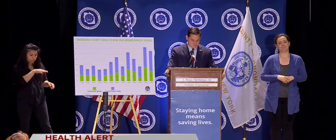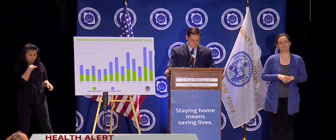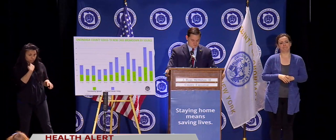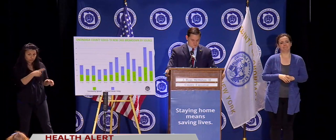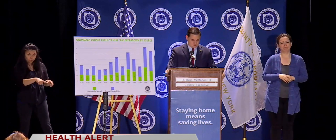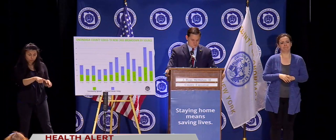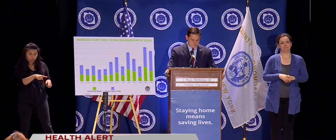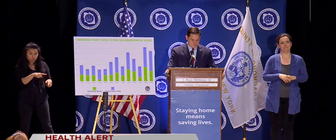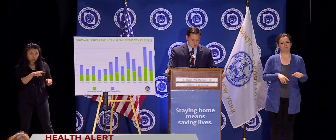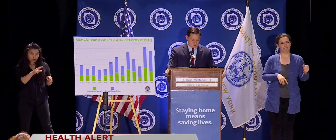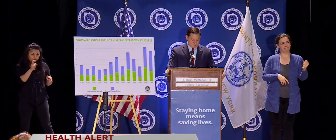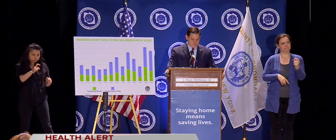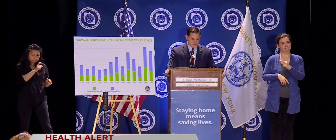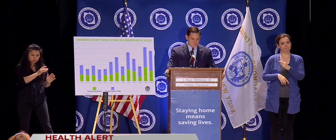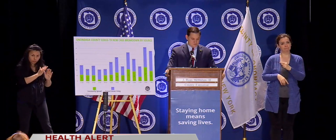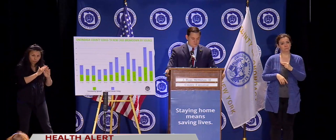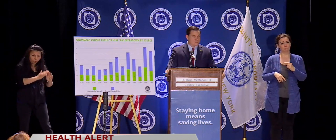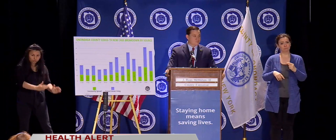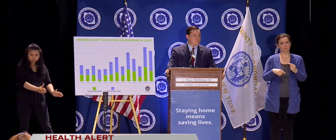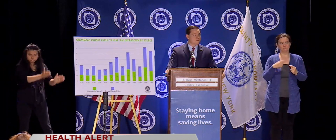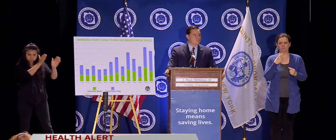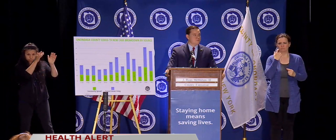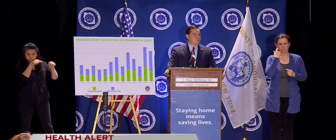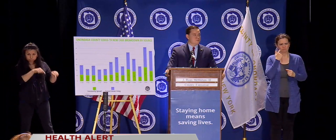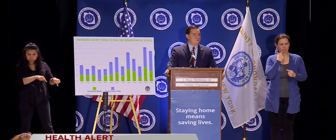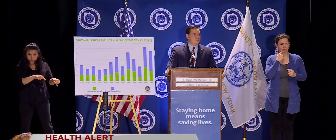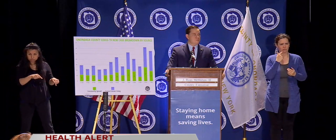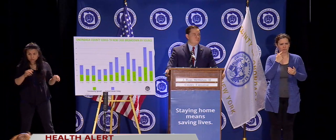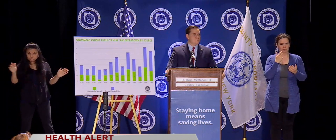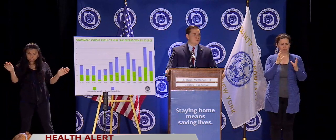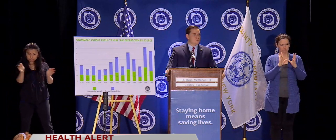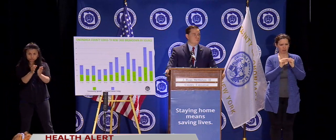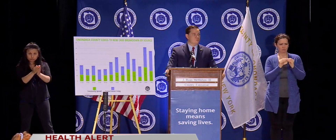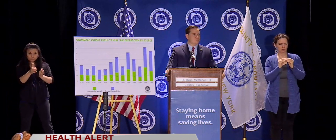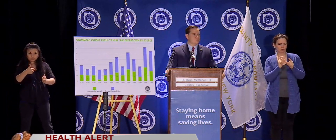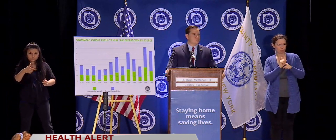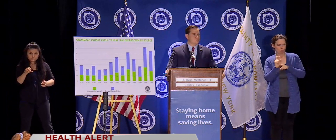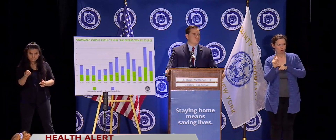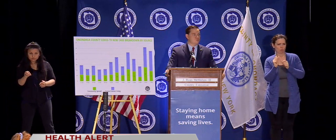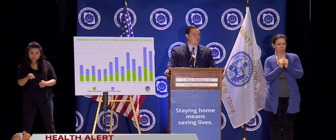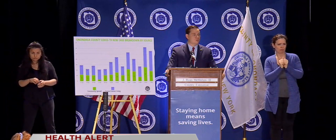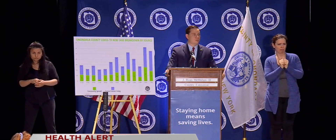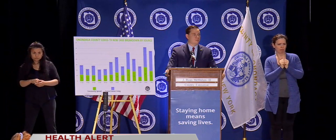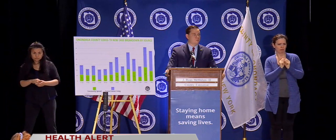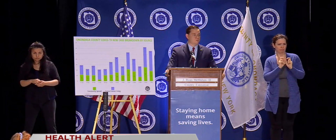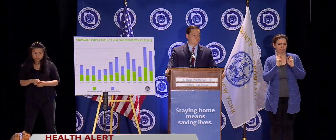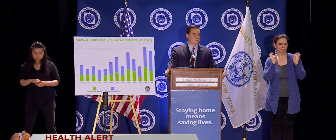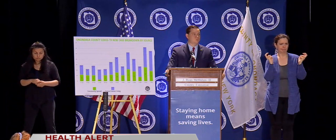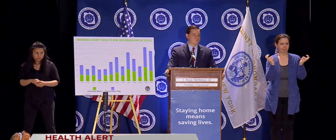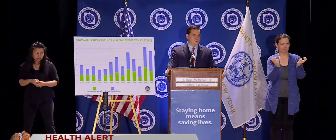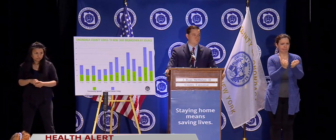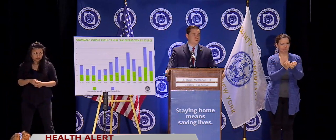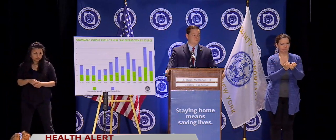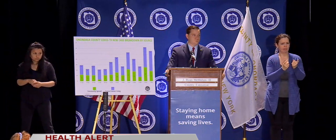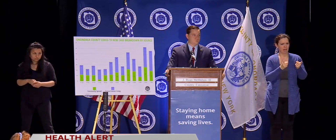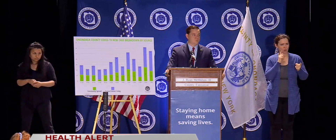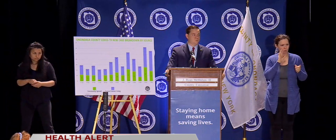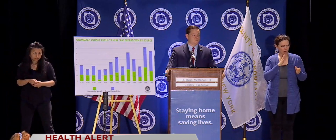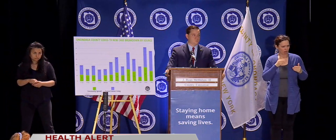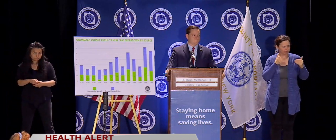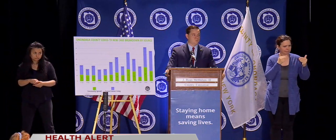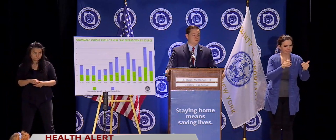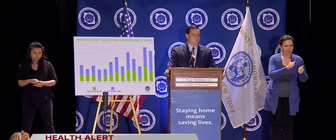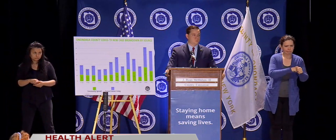Ryan, you said you had a conference call with the nursing homes and that they're going to now regularly, proactively have their